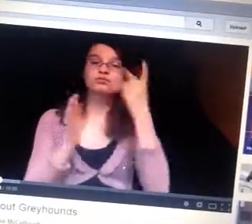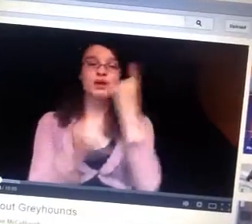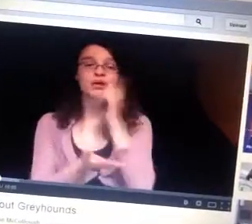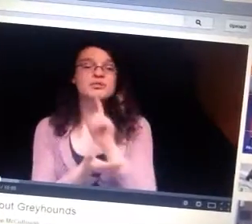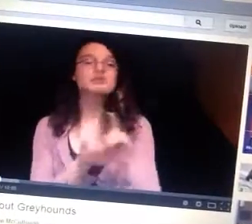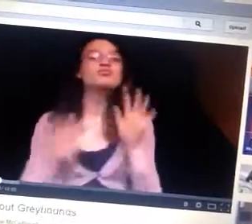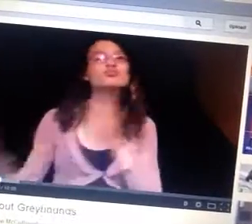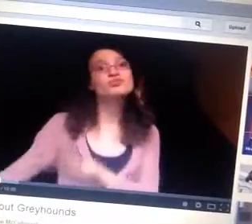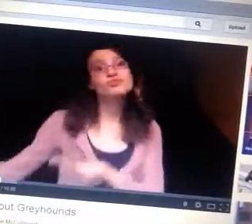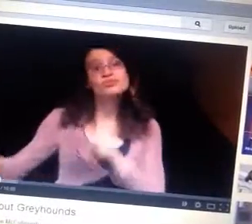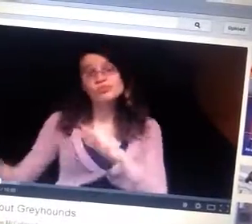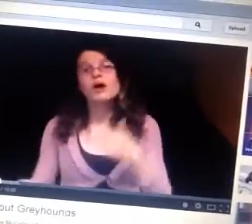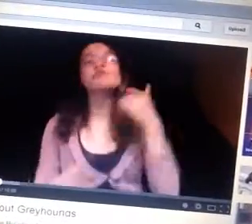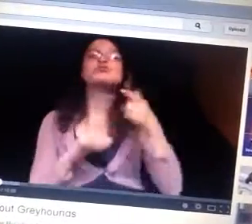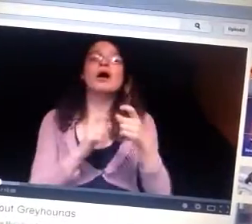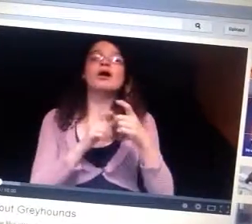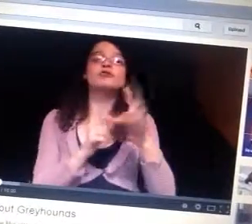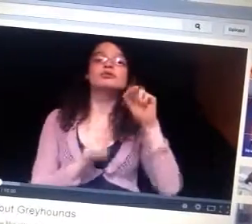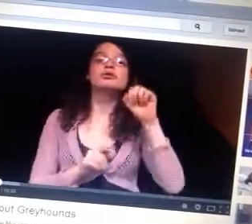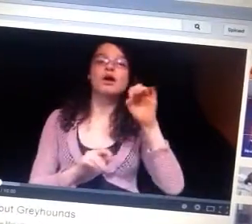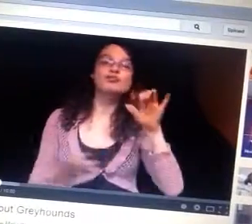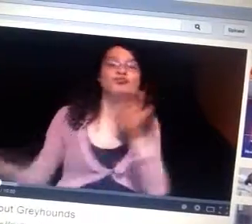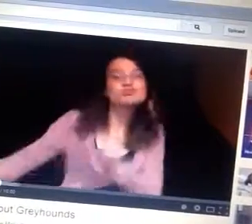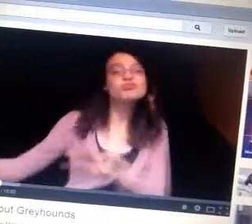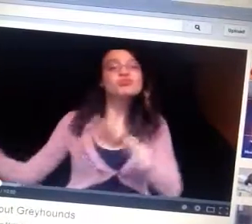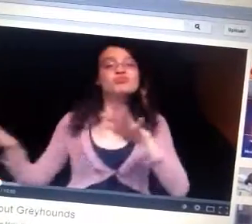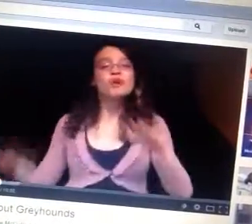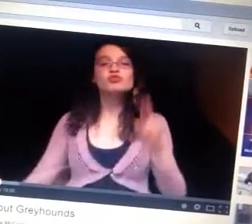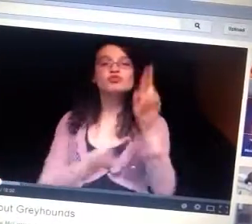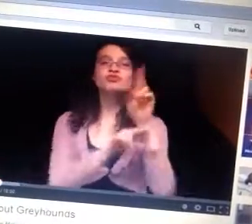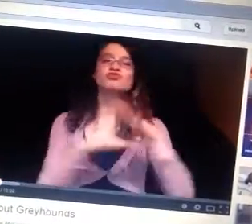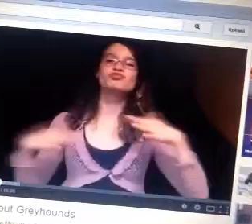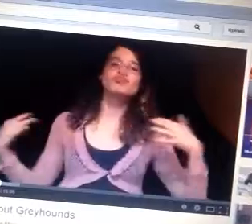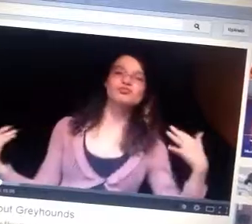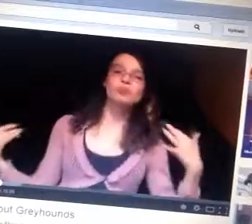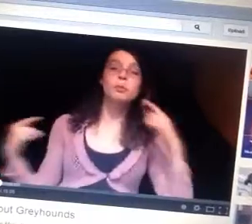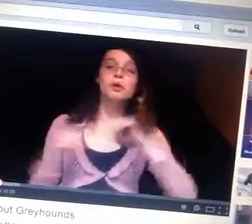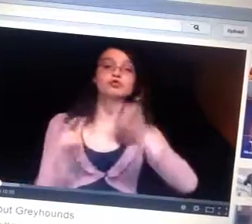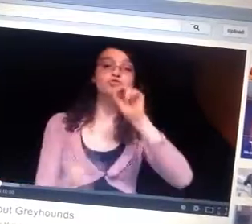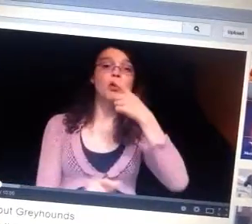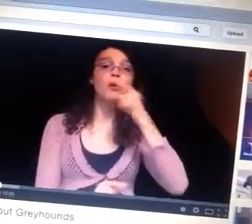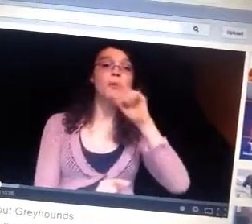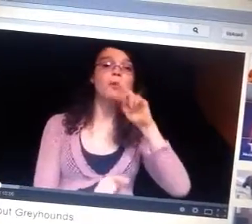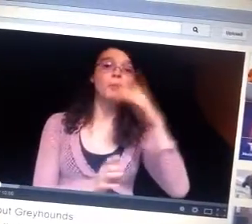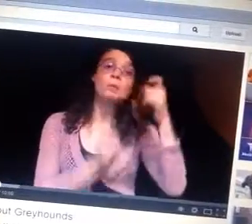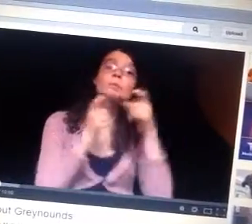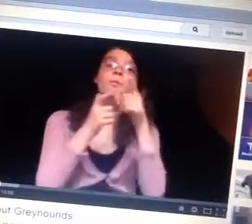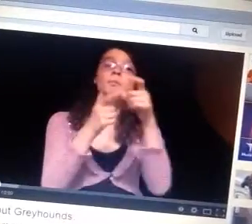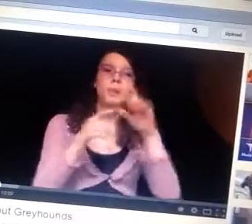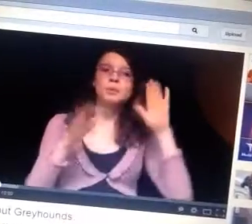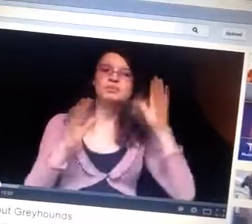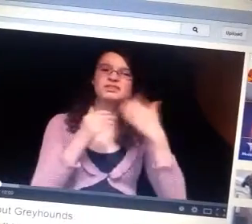about 45 seconds a week. So take them and let them run around,